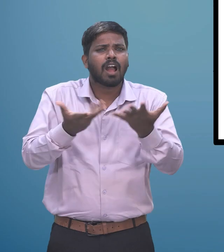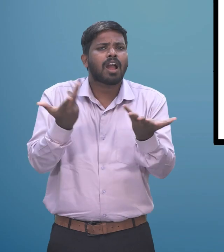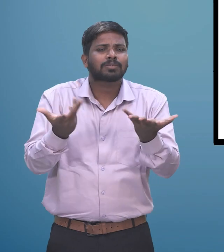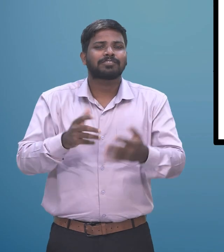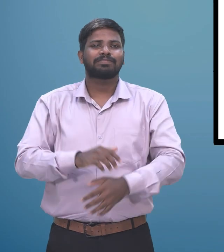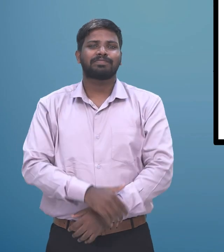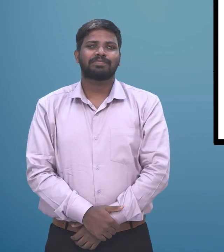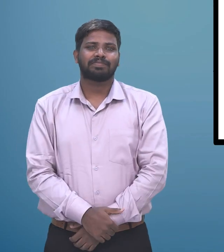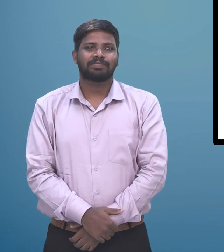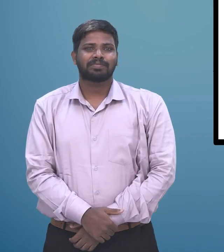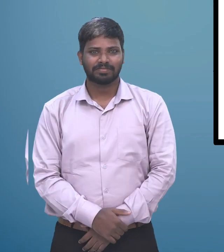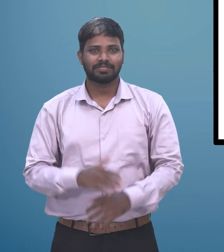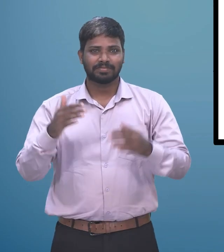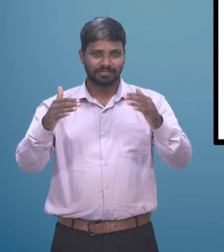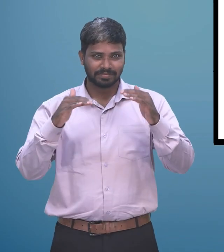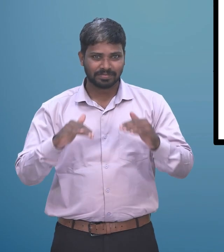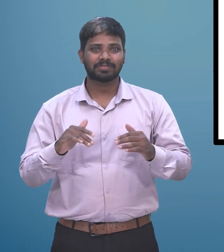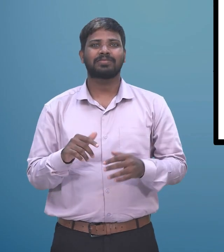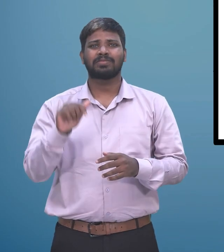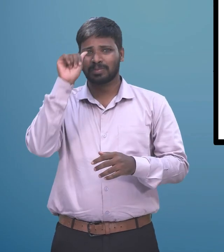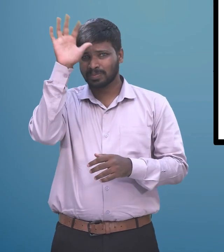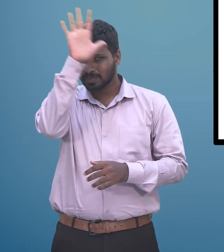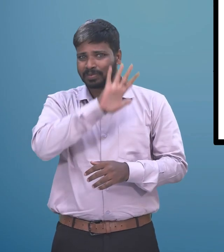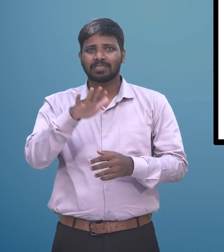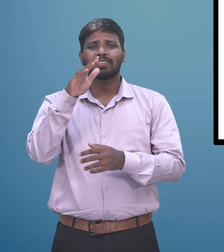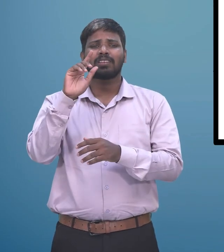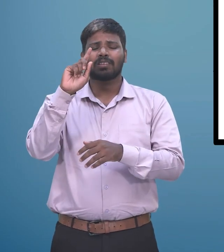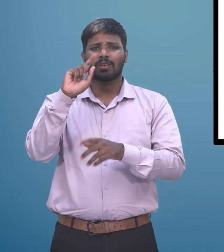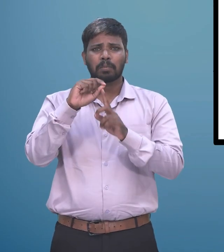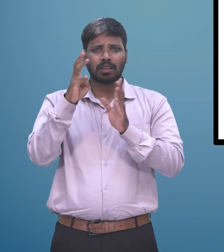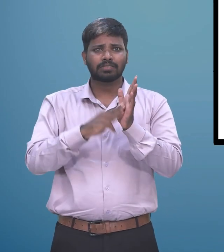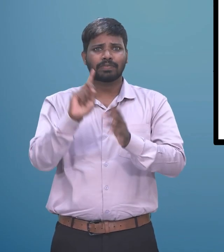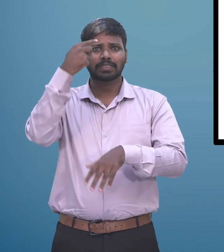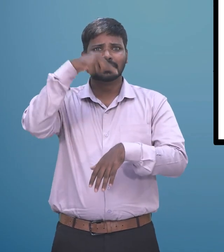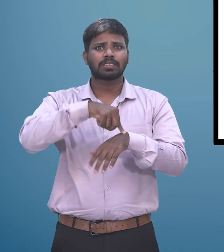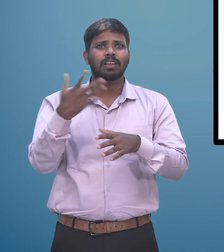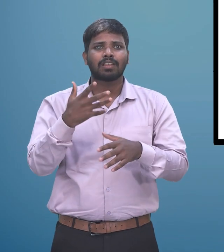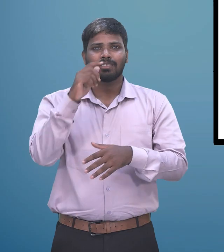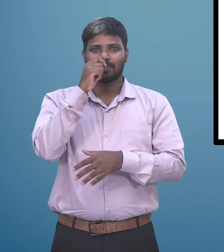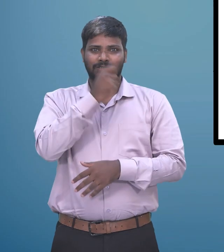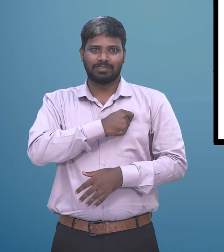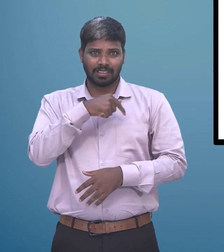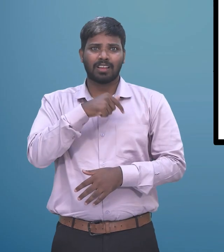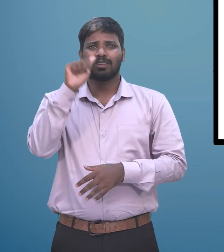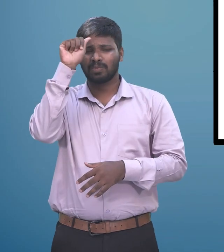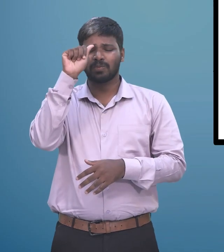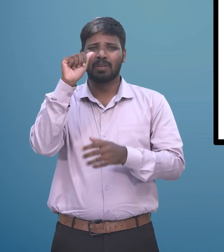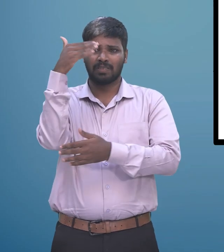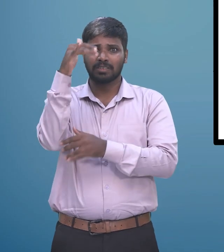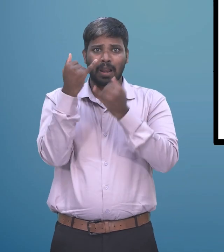classmates. 5. Discuss in class the following quotation by India's first Prime Minister Jawaharlal Nehru.